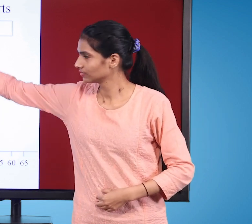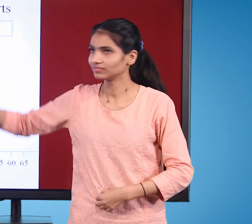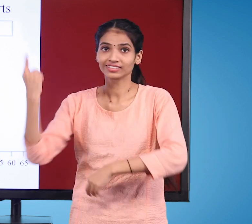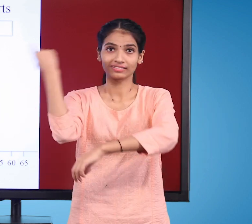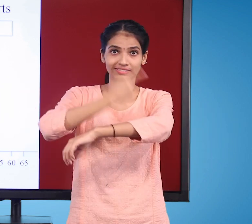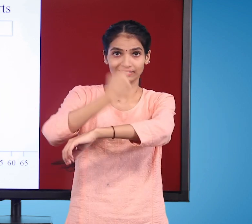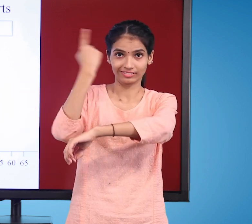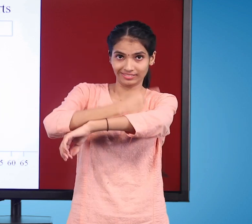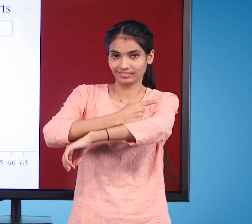5 shirts.